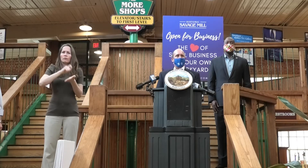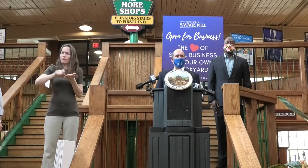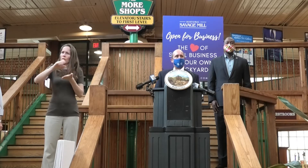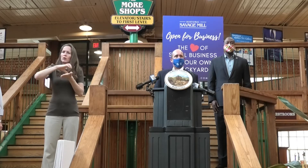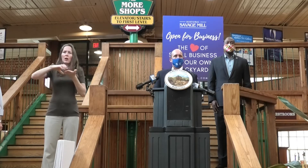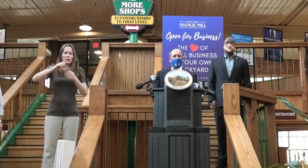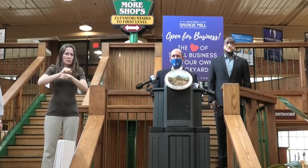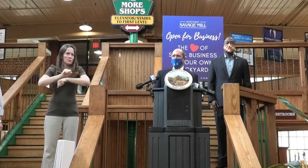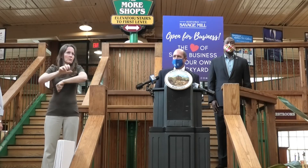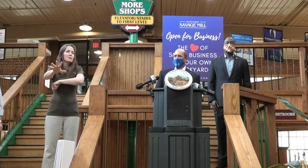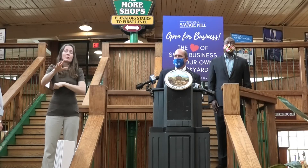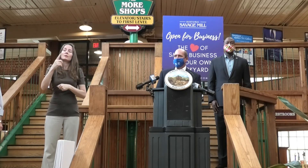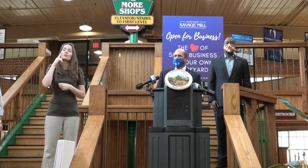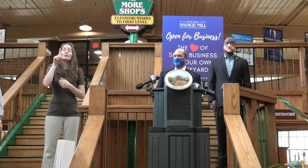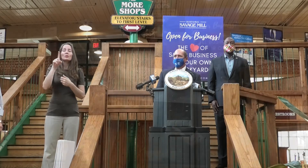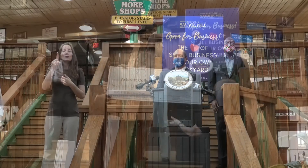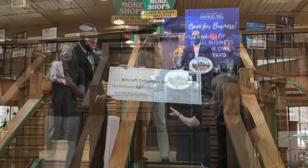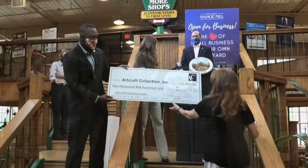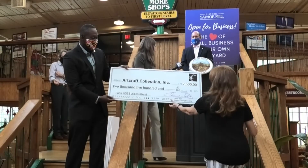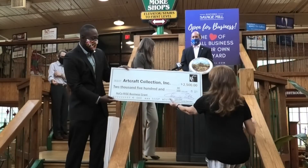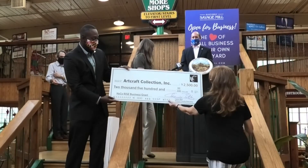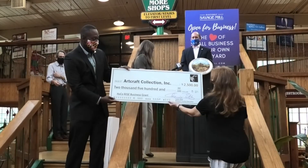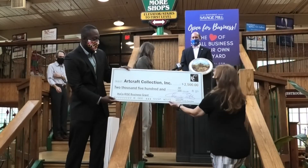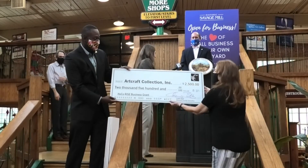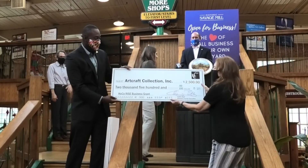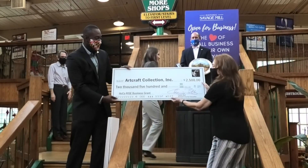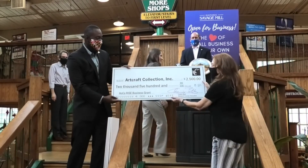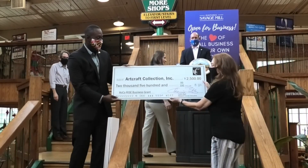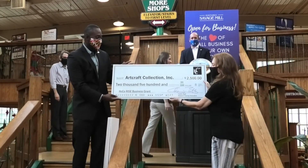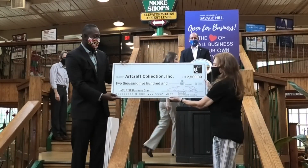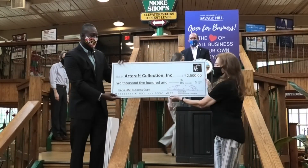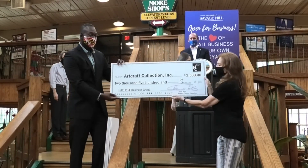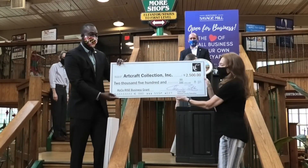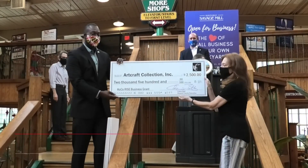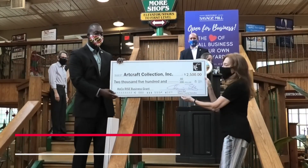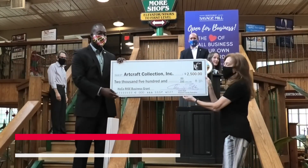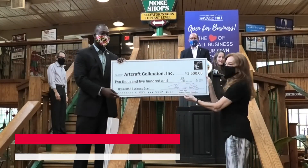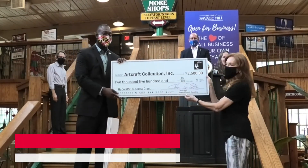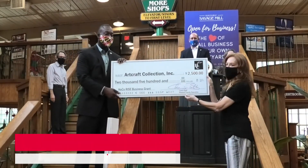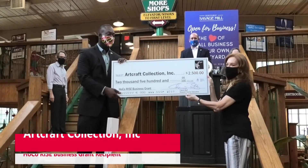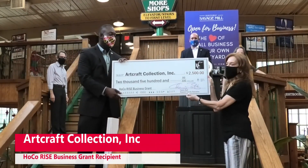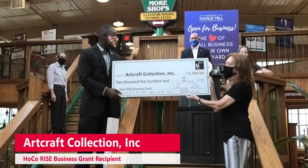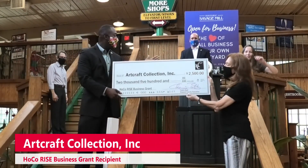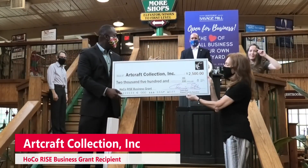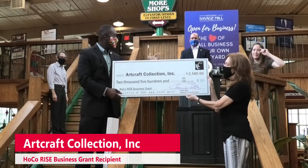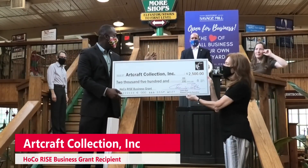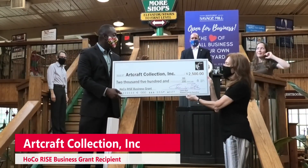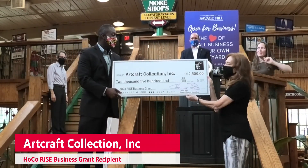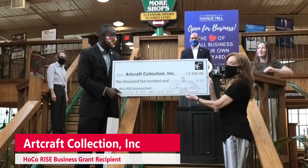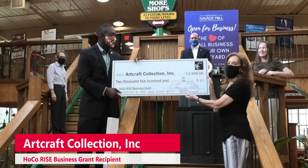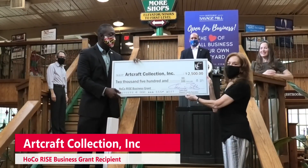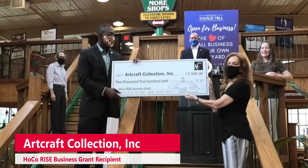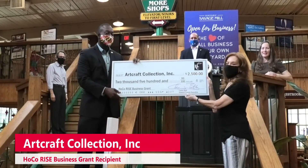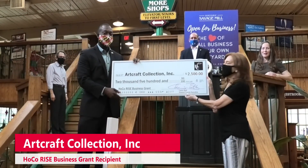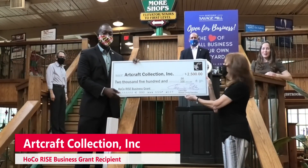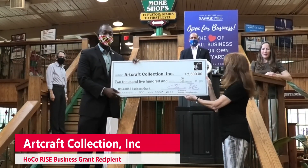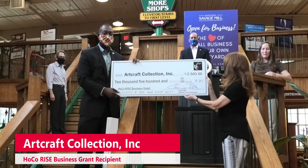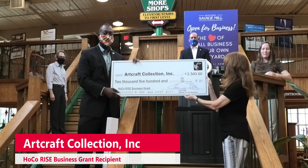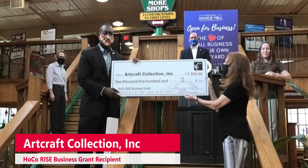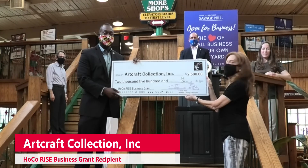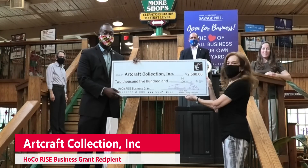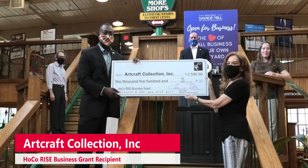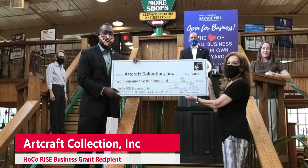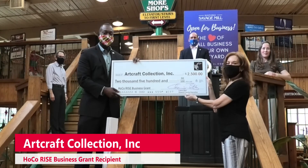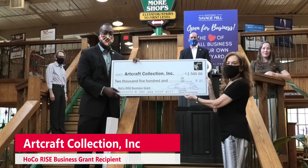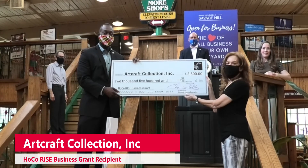that we are so proud to support. Thank you so much. With this check, hopefully, we'll get to